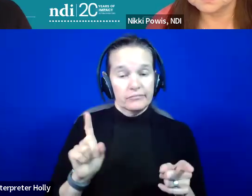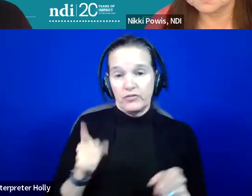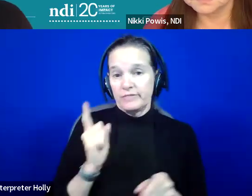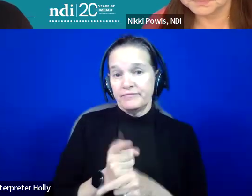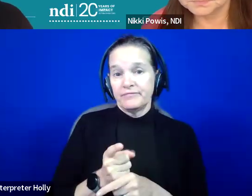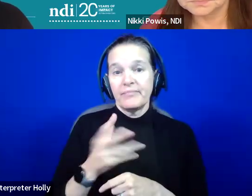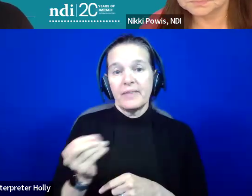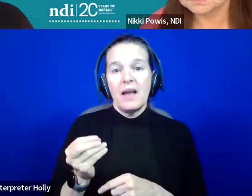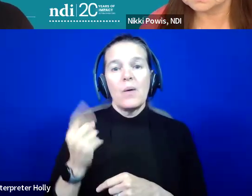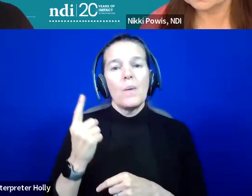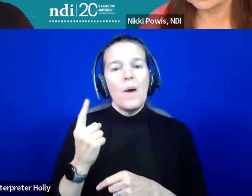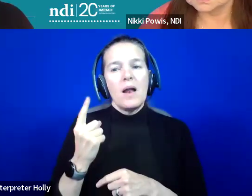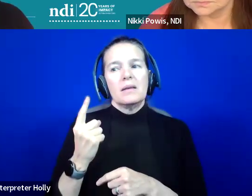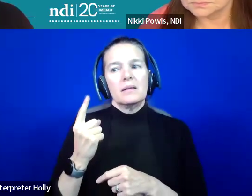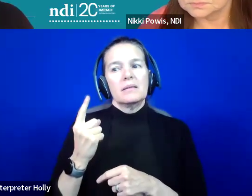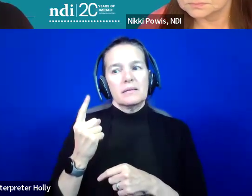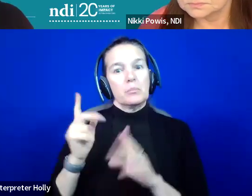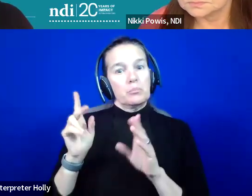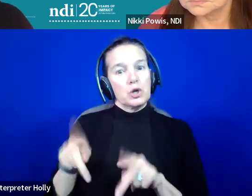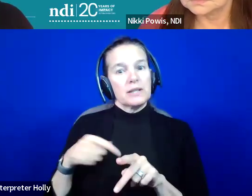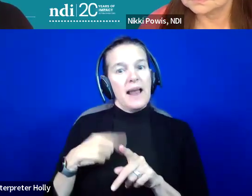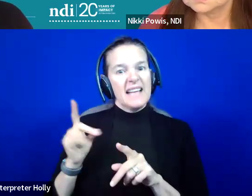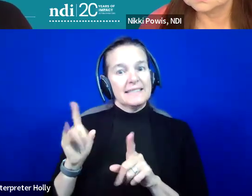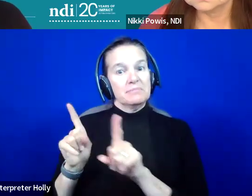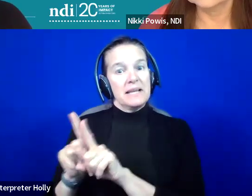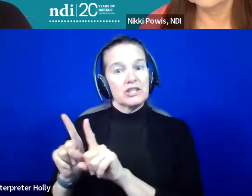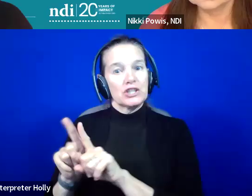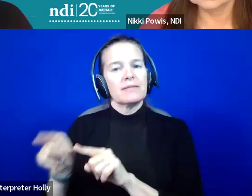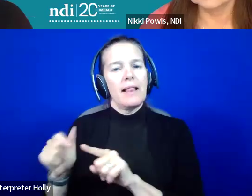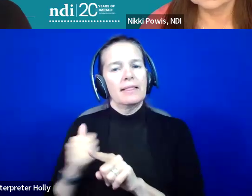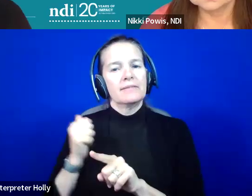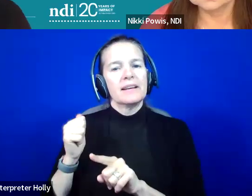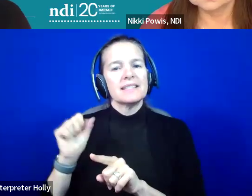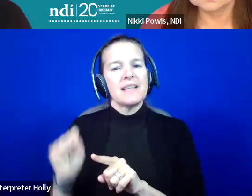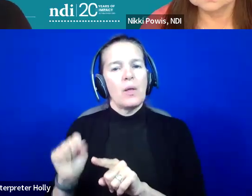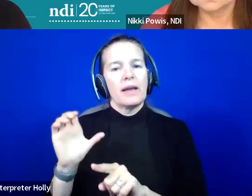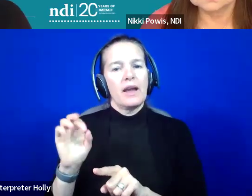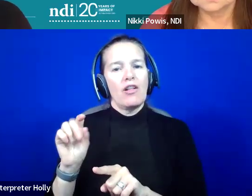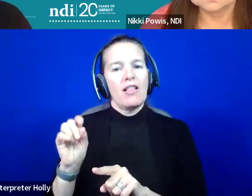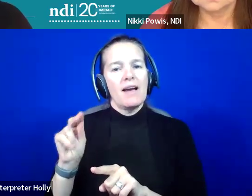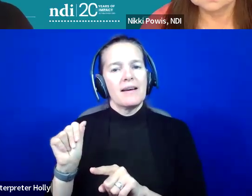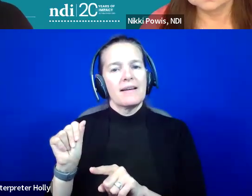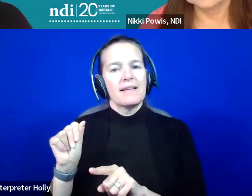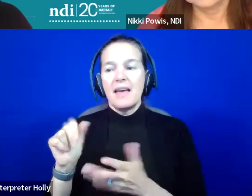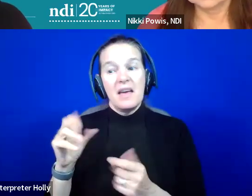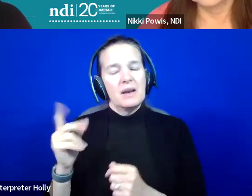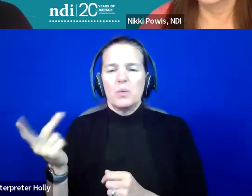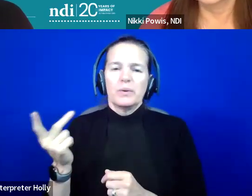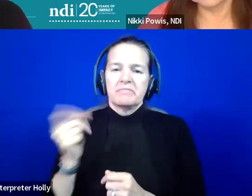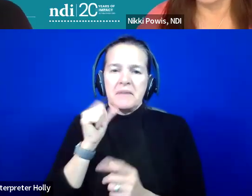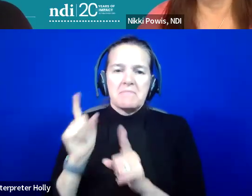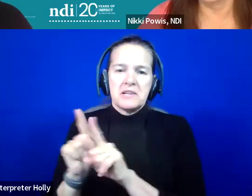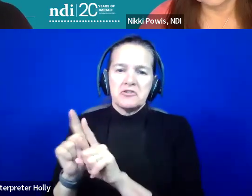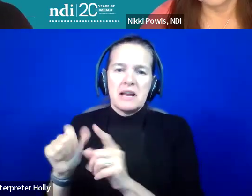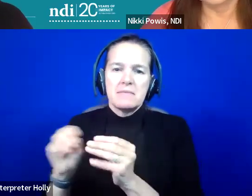makes sense. One of the few people that I did mentor, she's in South Carolina. And I don't do the mentoring now, but we still keep in contact,